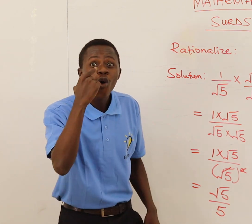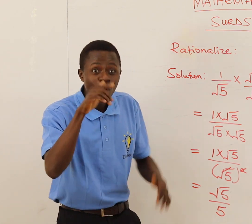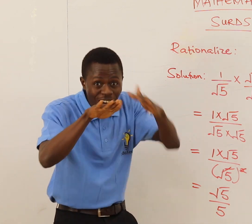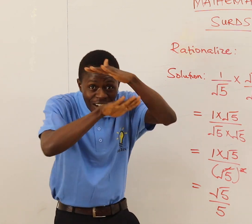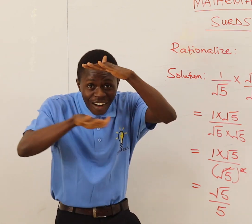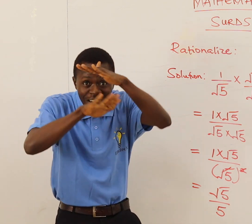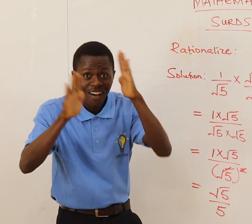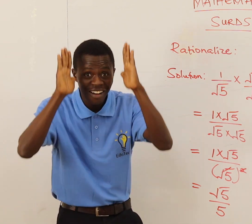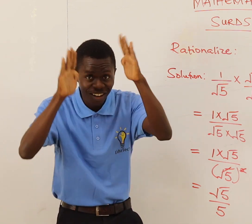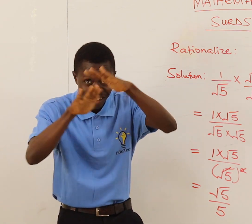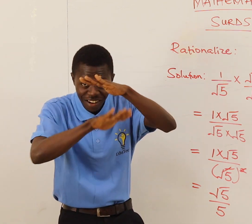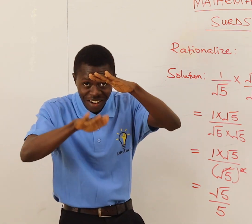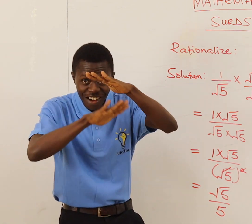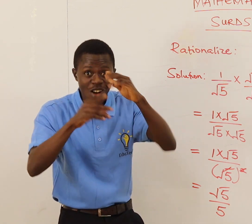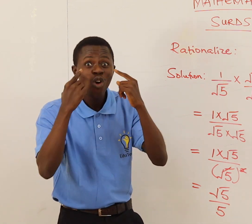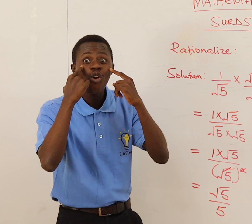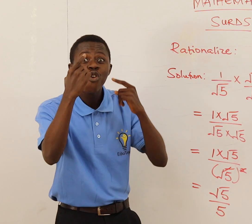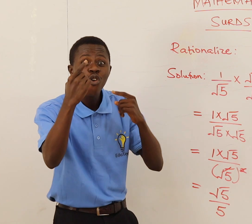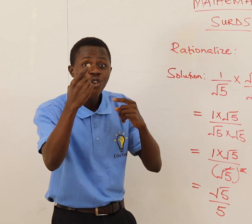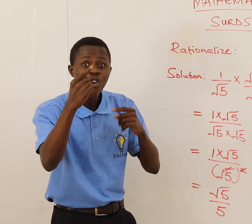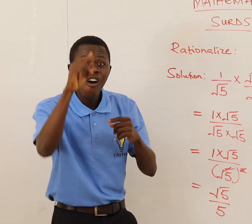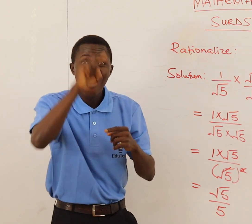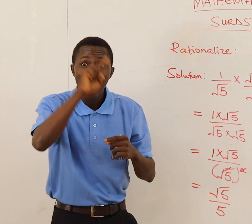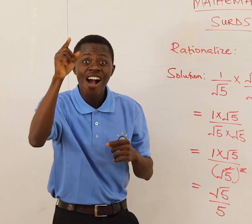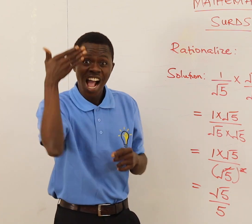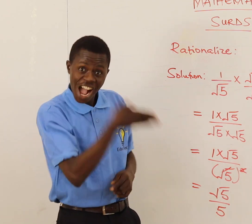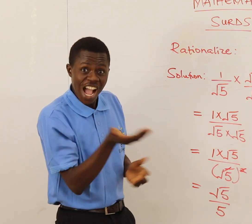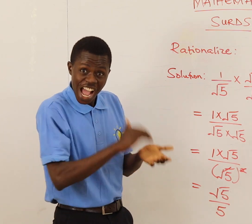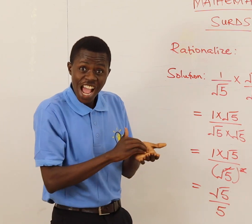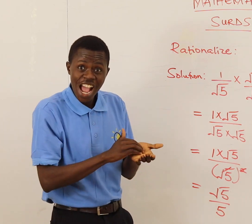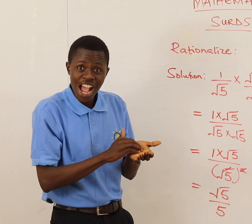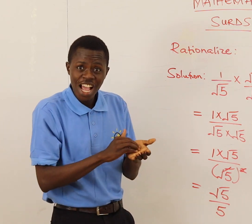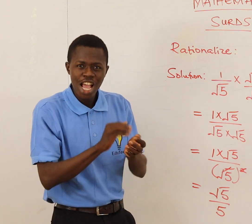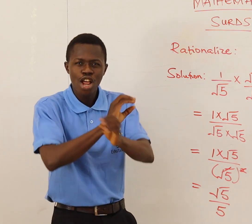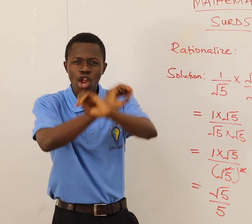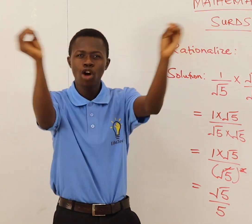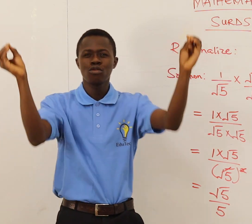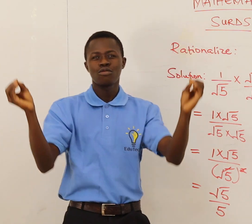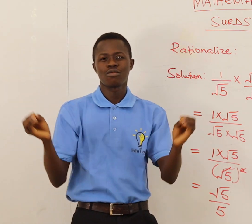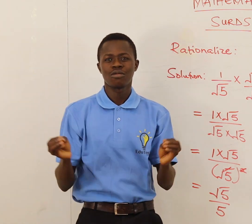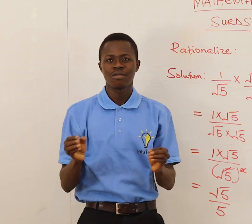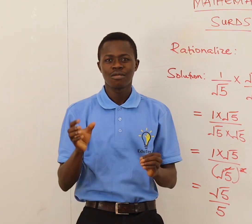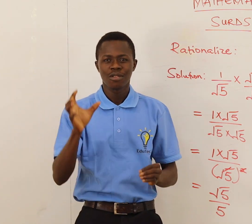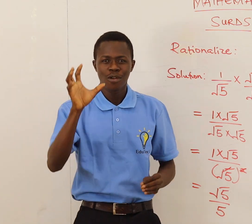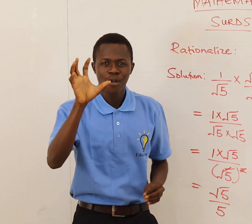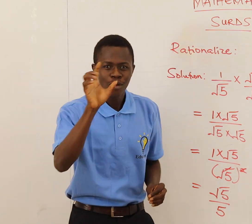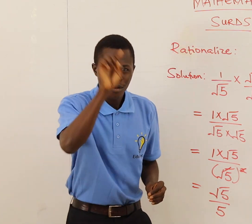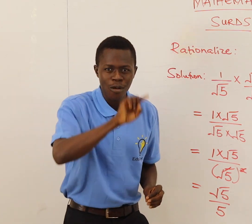main question? Do you see, or do you still see the square root sign in